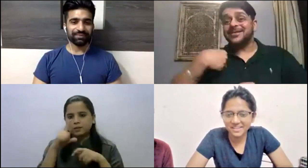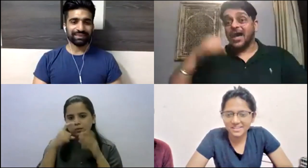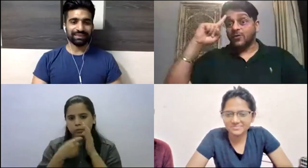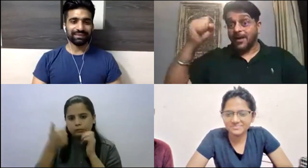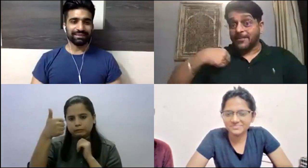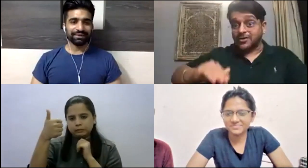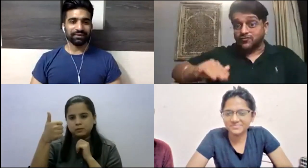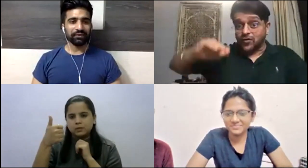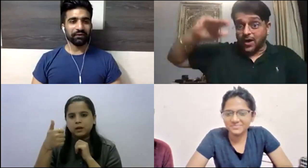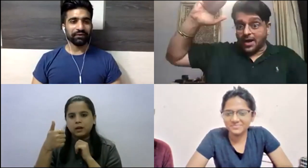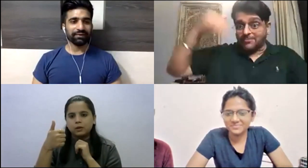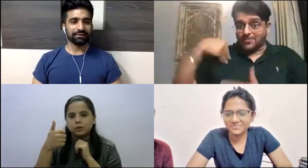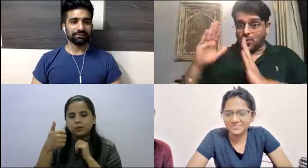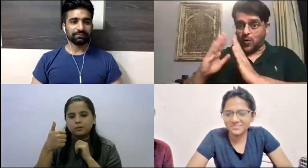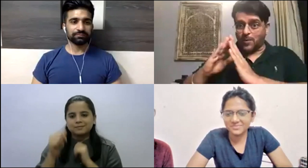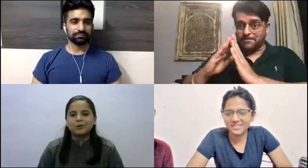we